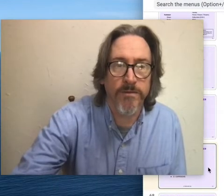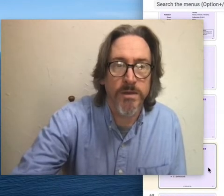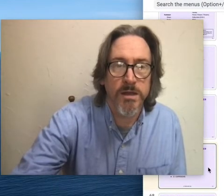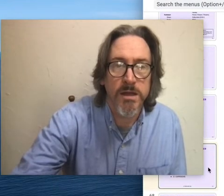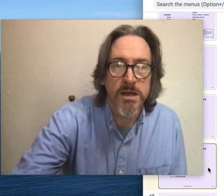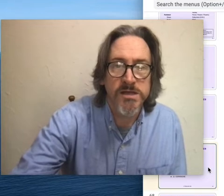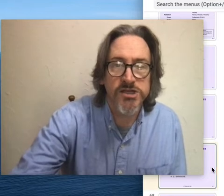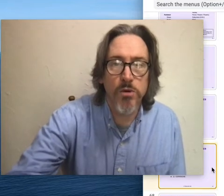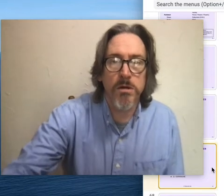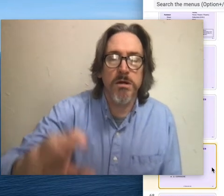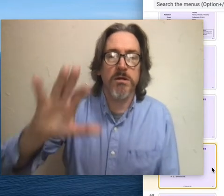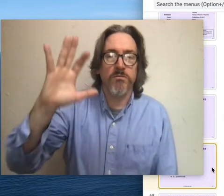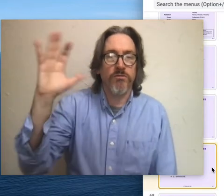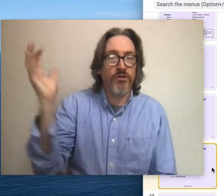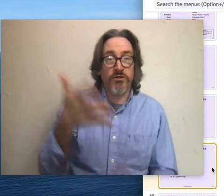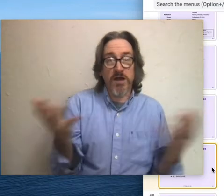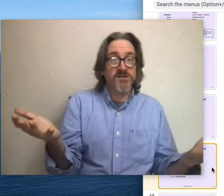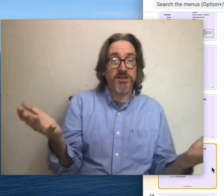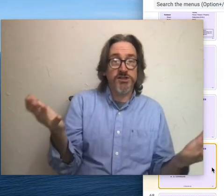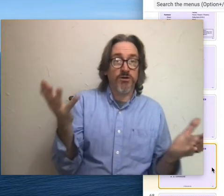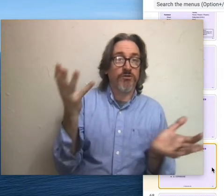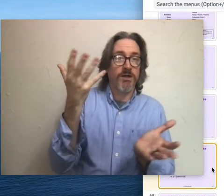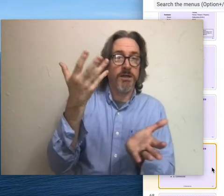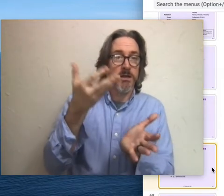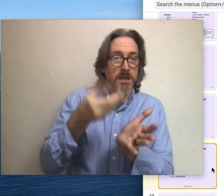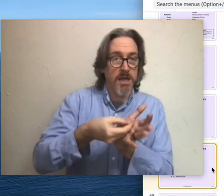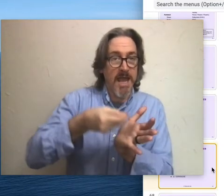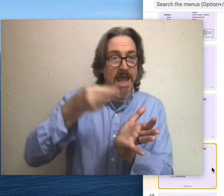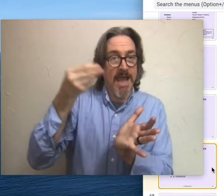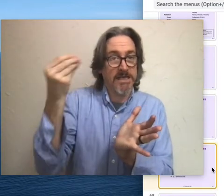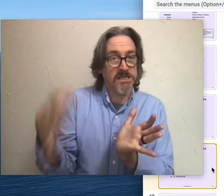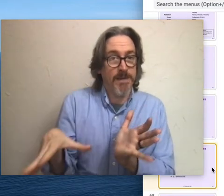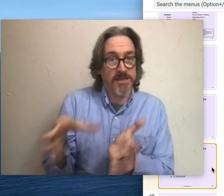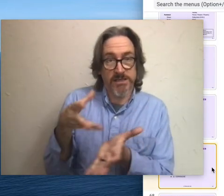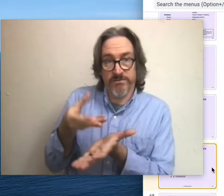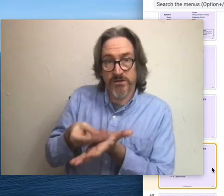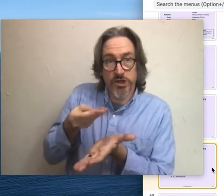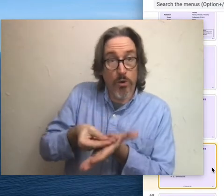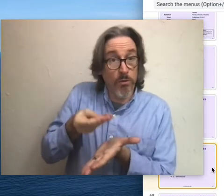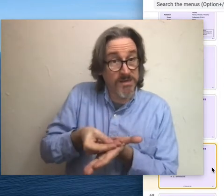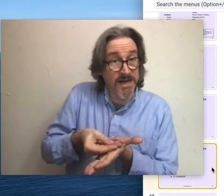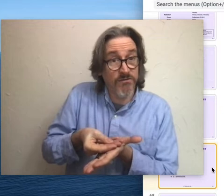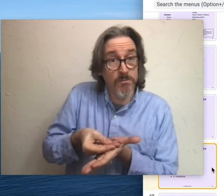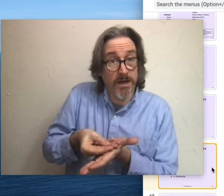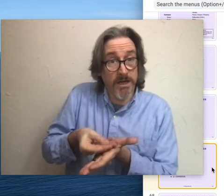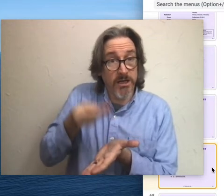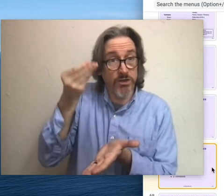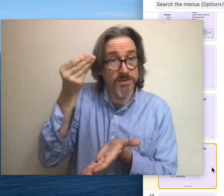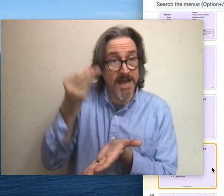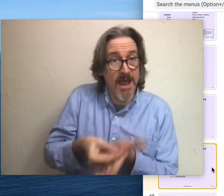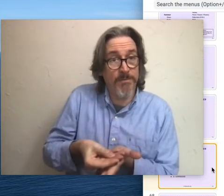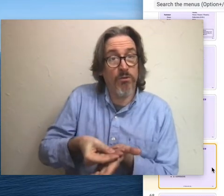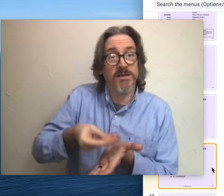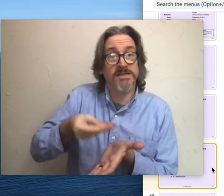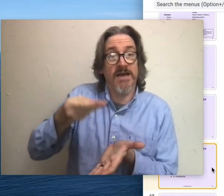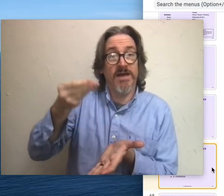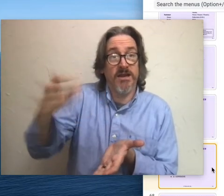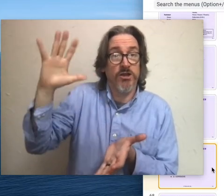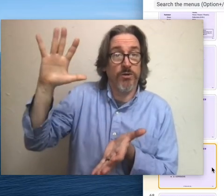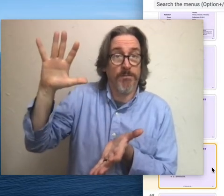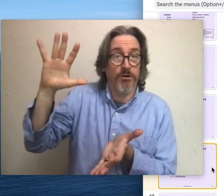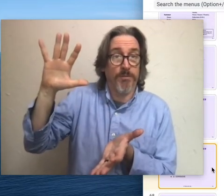Okay. So conversation starter 3, expensive. So the sign for money, you tap it once